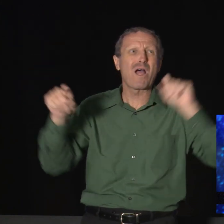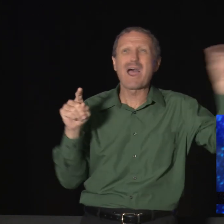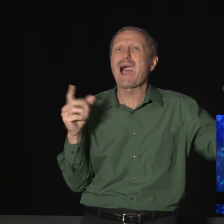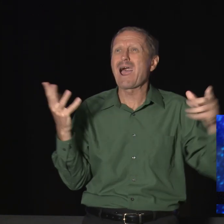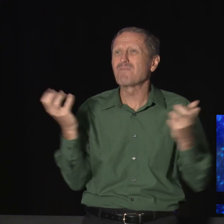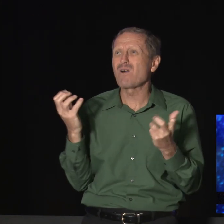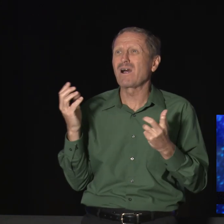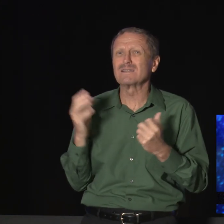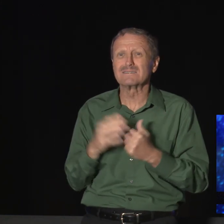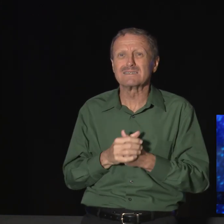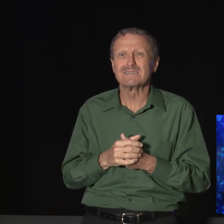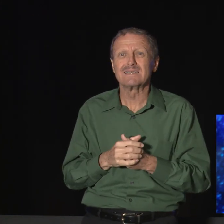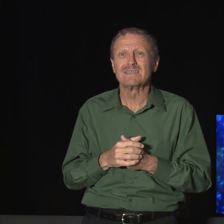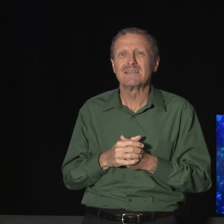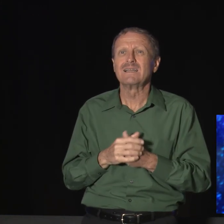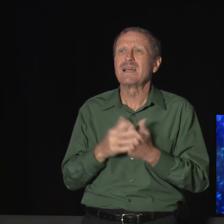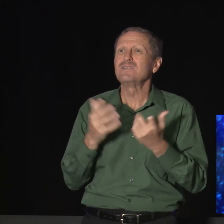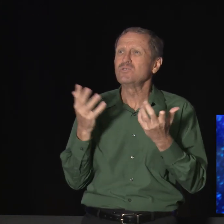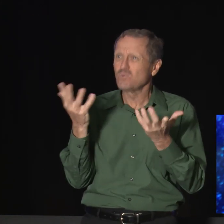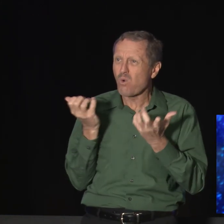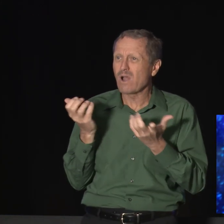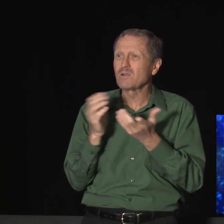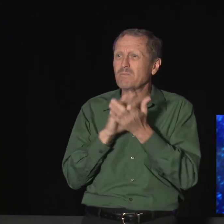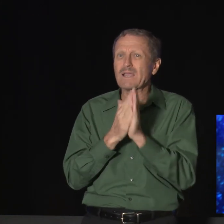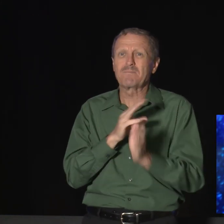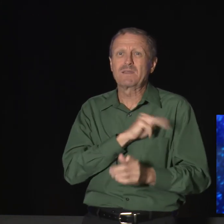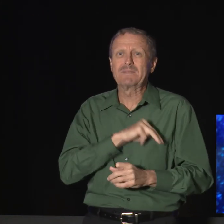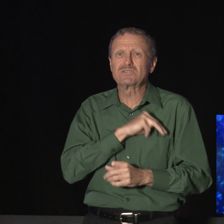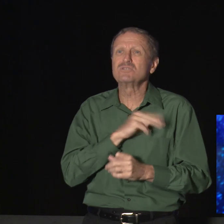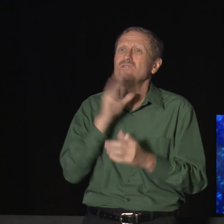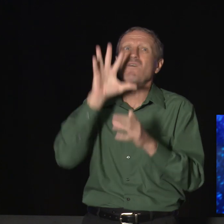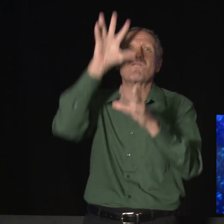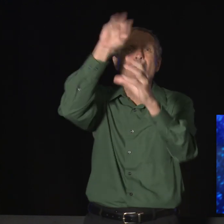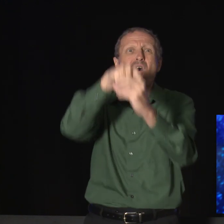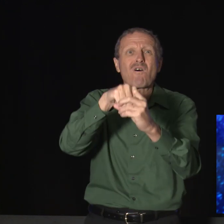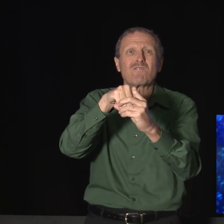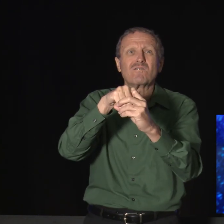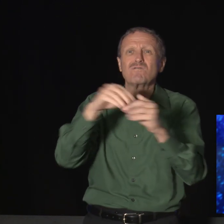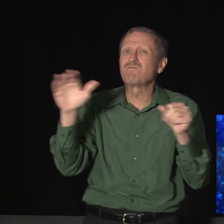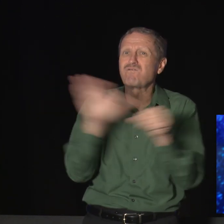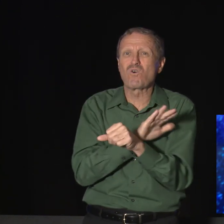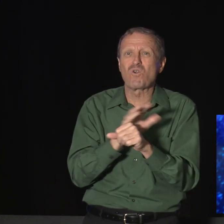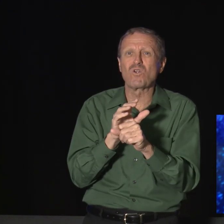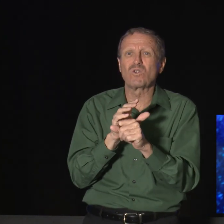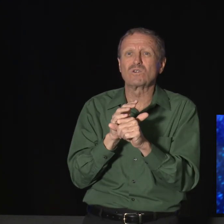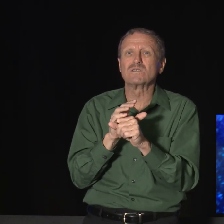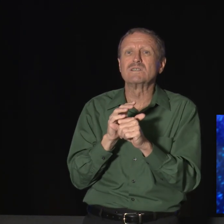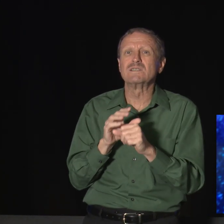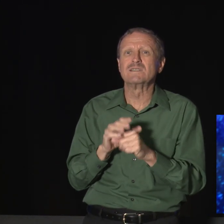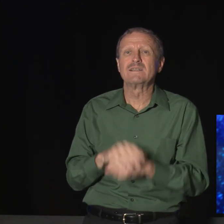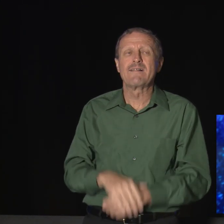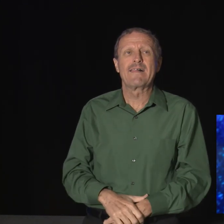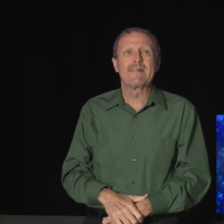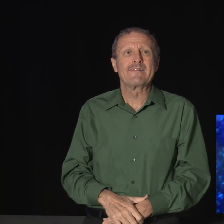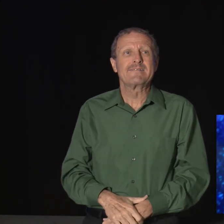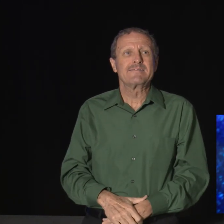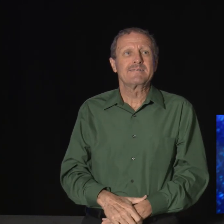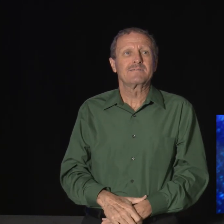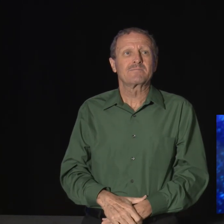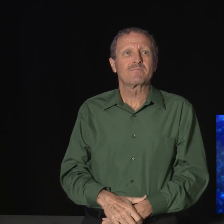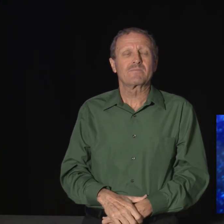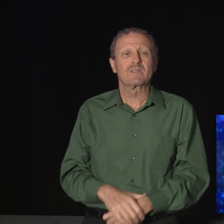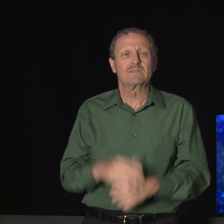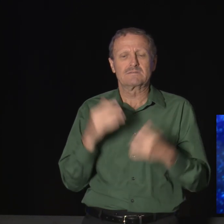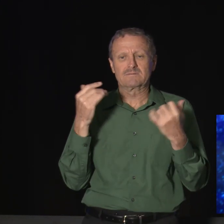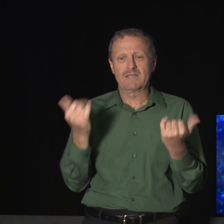You want to be in it all for Jesus. So